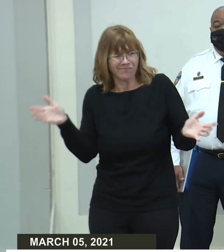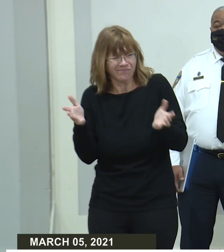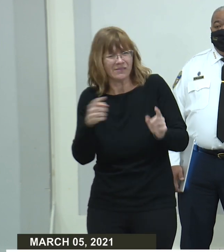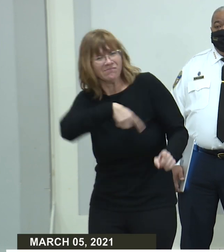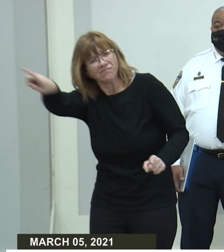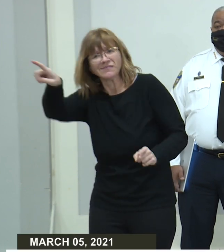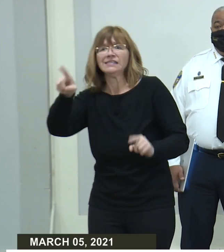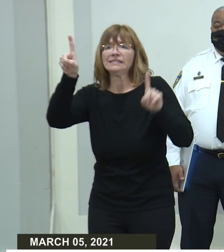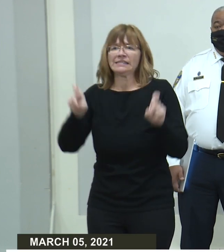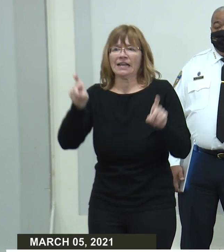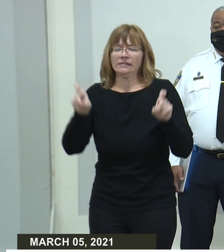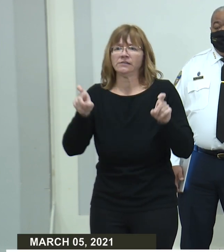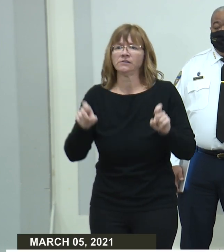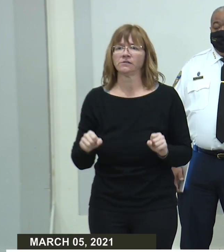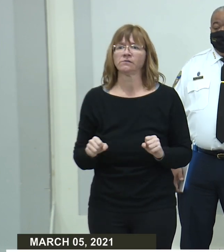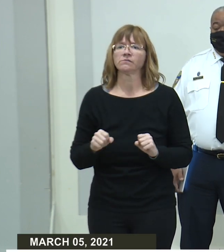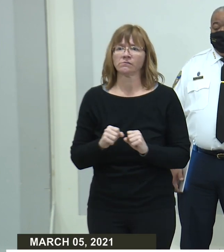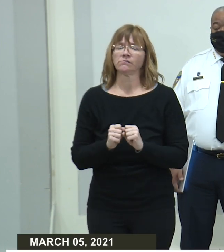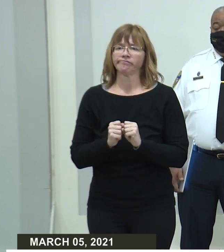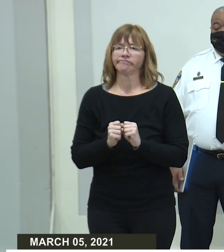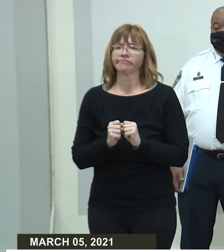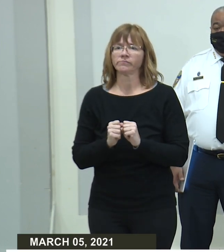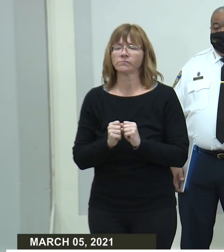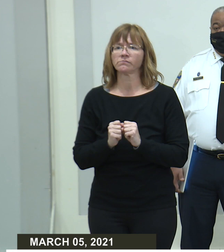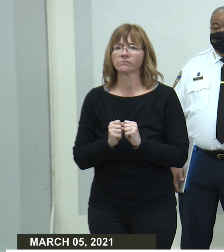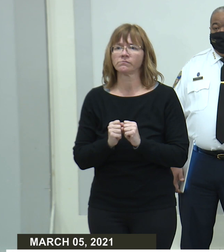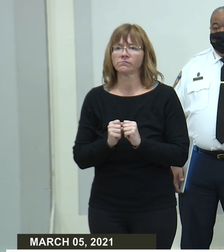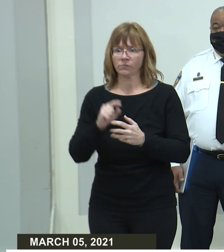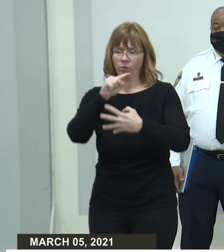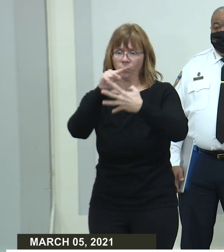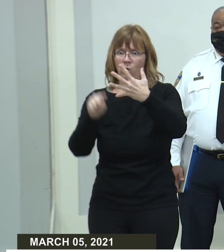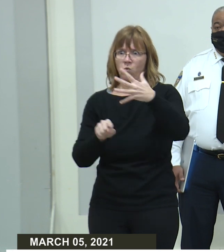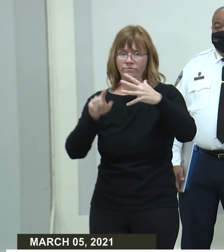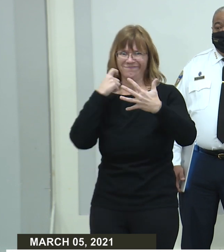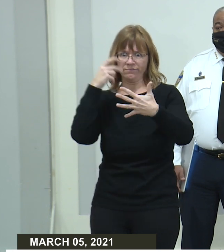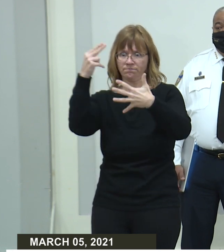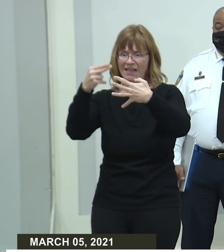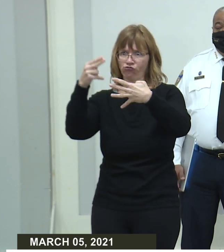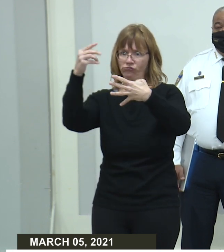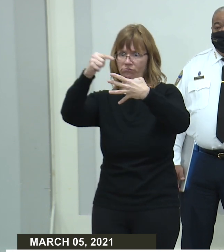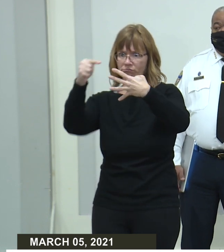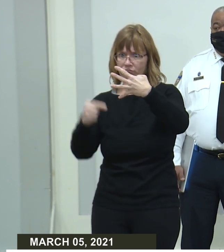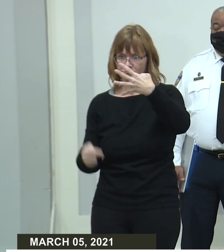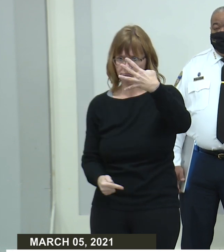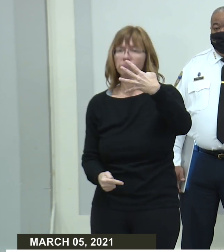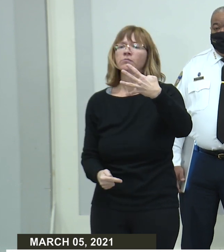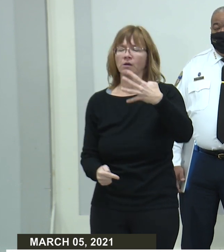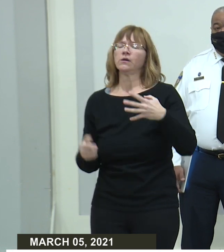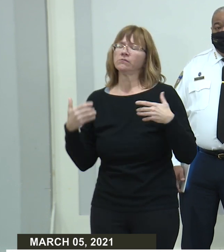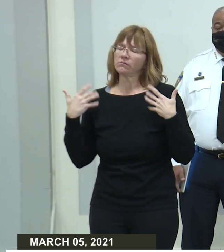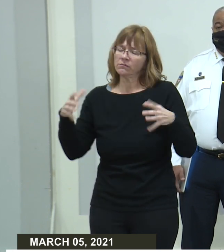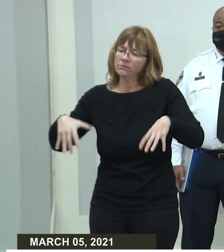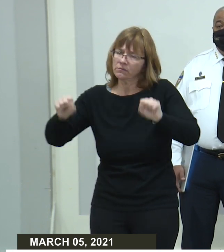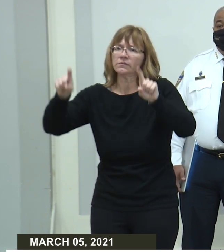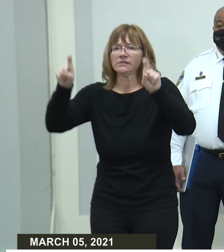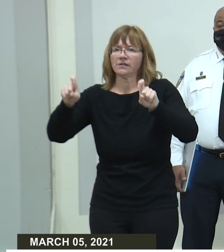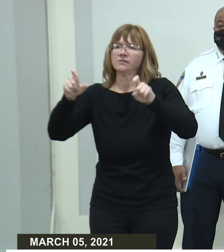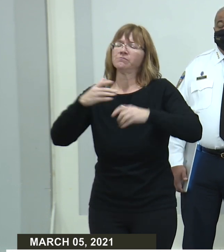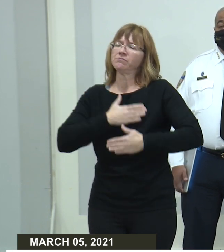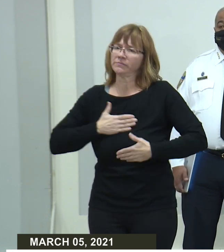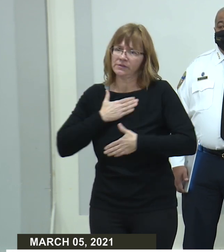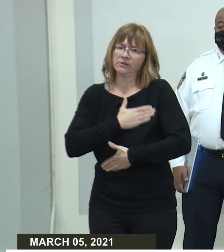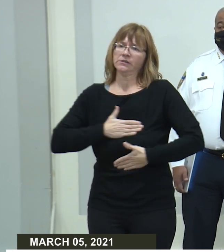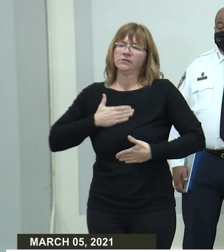health department. Again, this pandemic is still very real, and people still are dying. As you heard me say earlier, we're now over